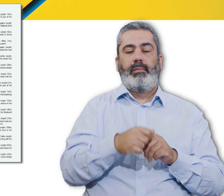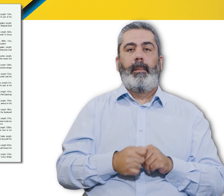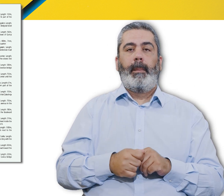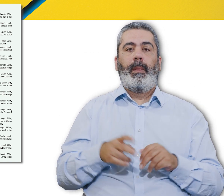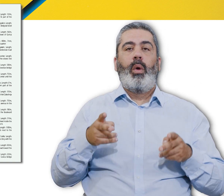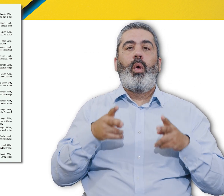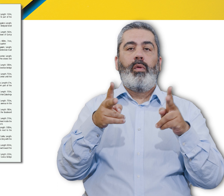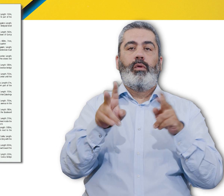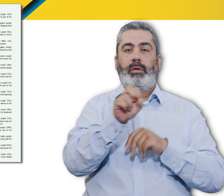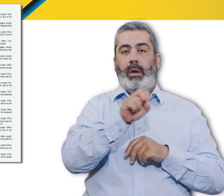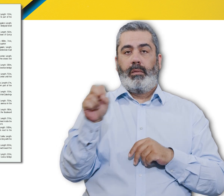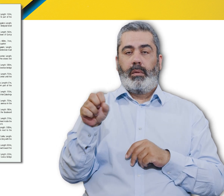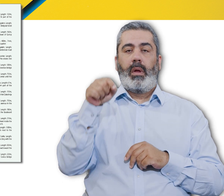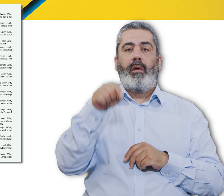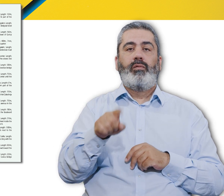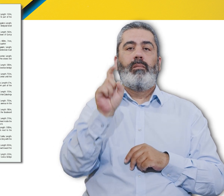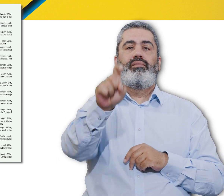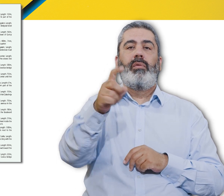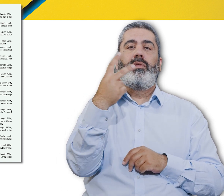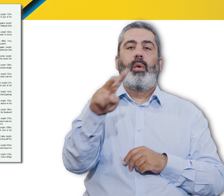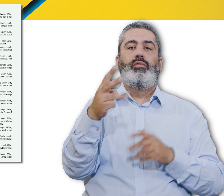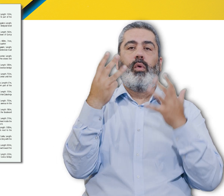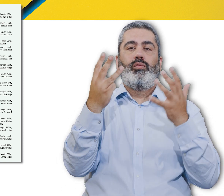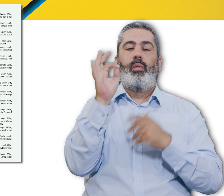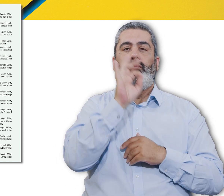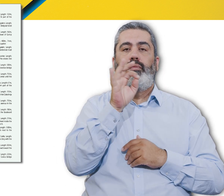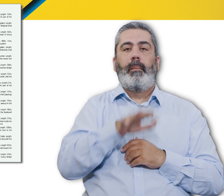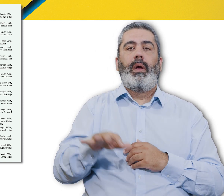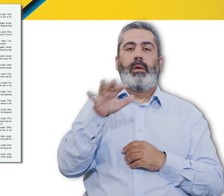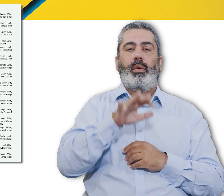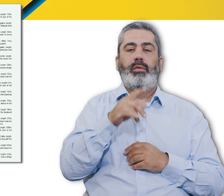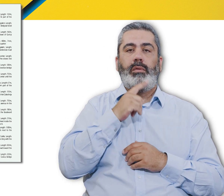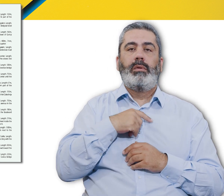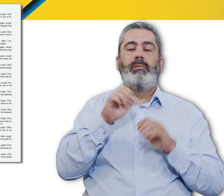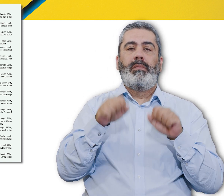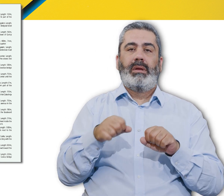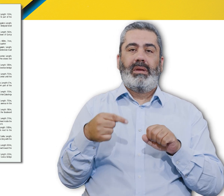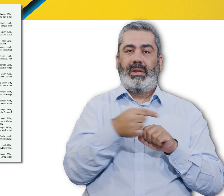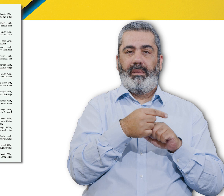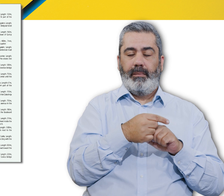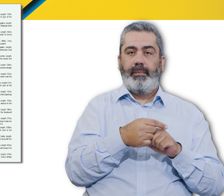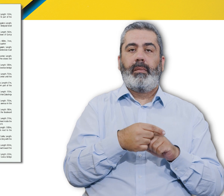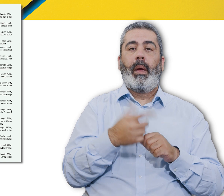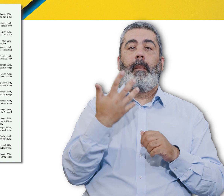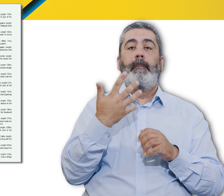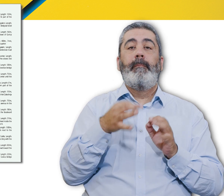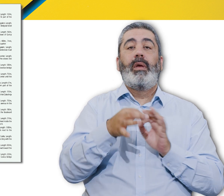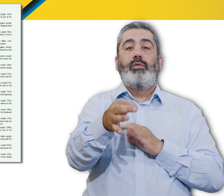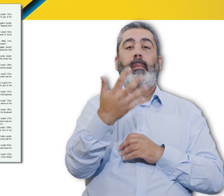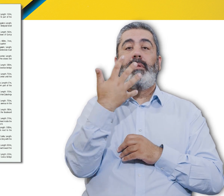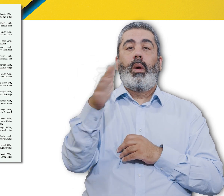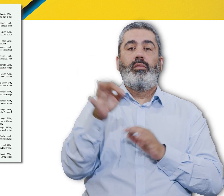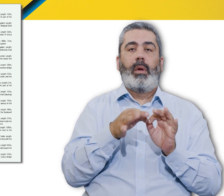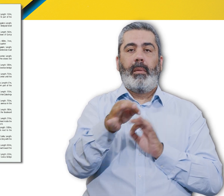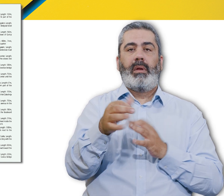bridge. Stiliano Bandila Street number 155, area, Gorica, length,